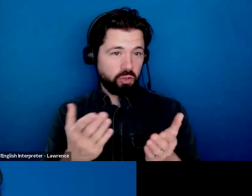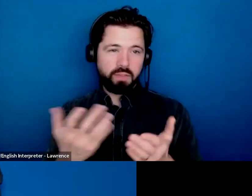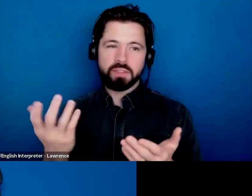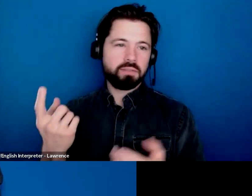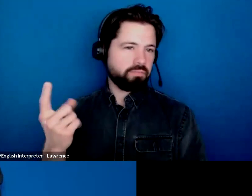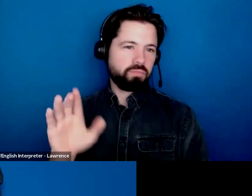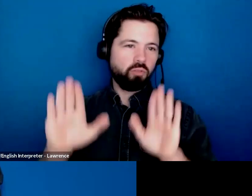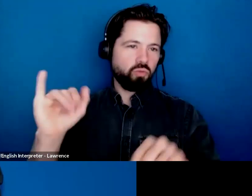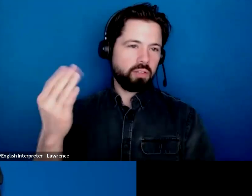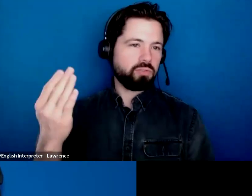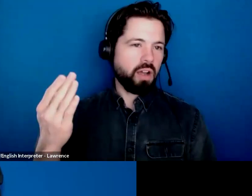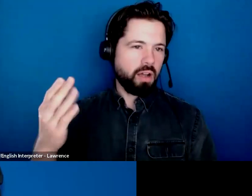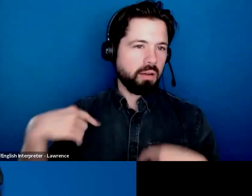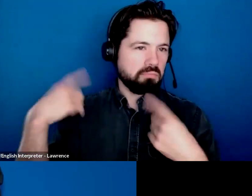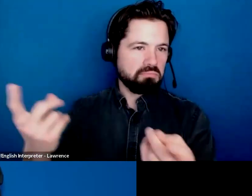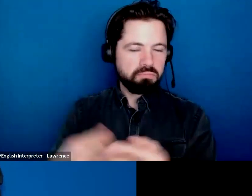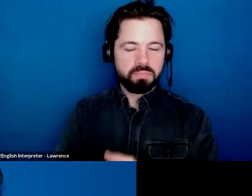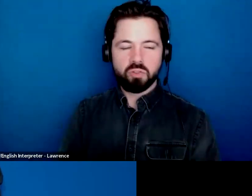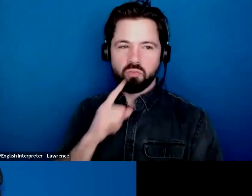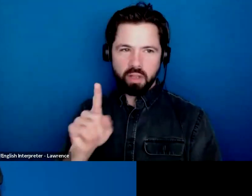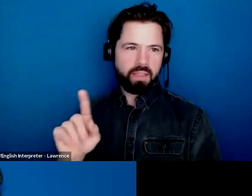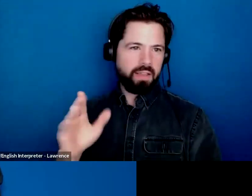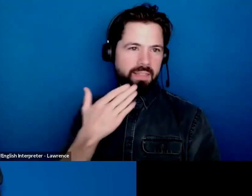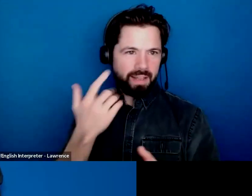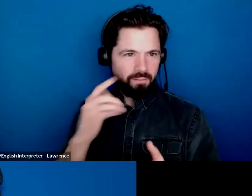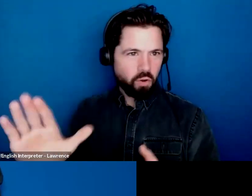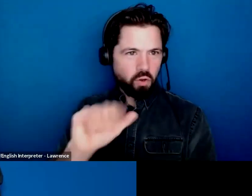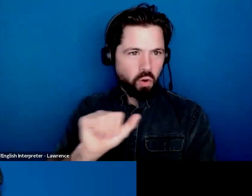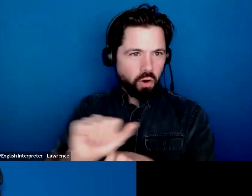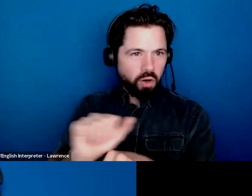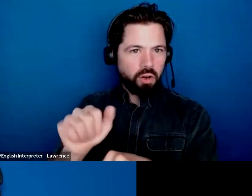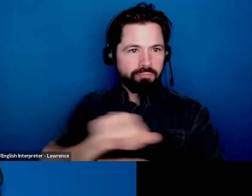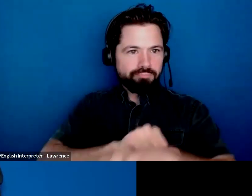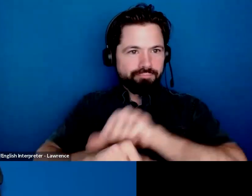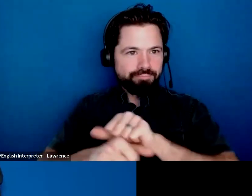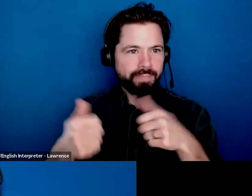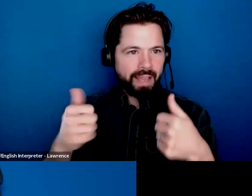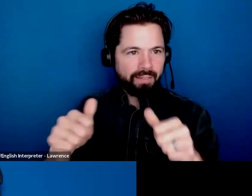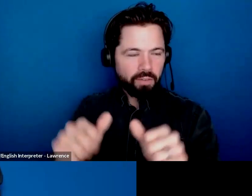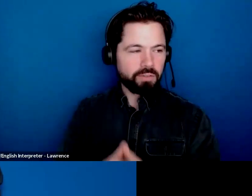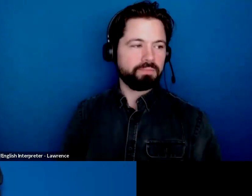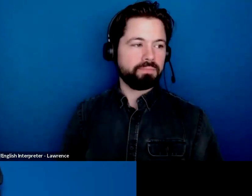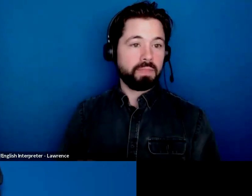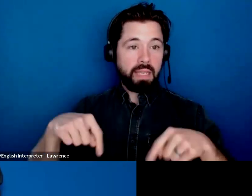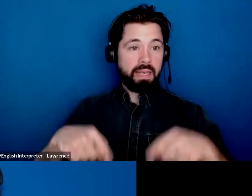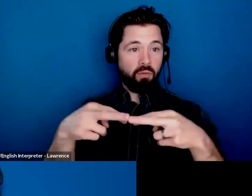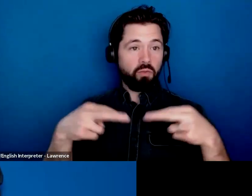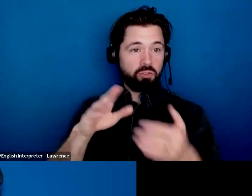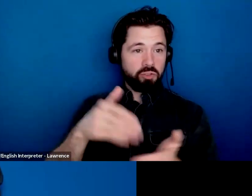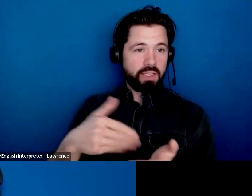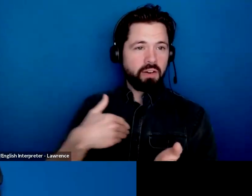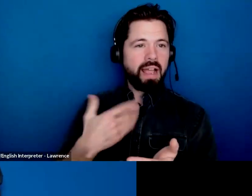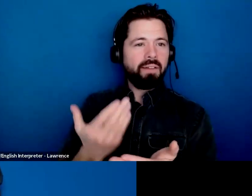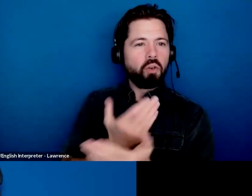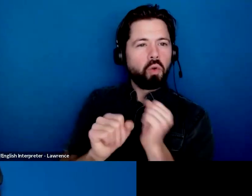guys. I really appreciate all the efforts that are going on. And also here at the Regional Center, we've implemented a new flyer that Michelle